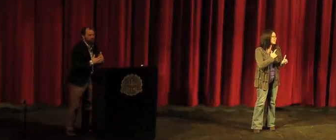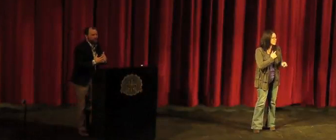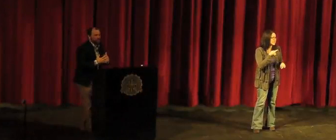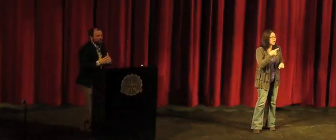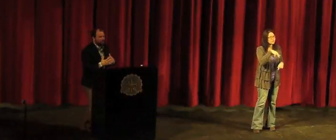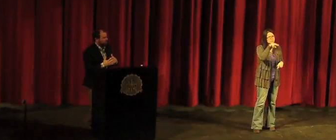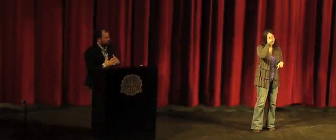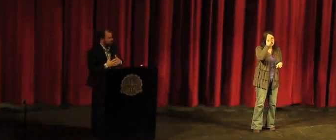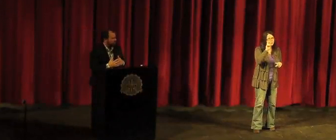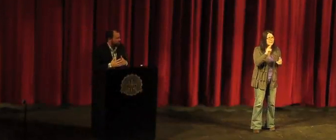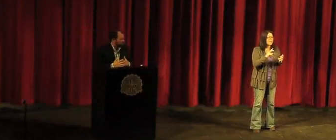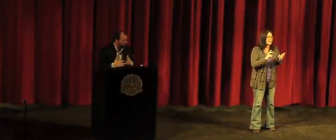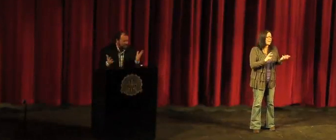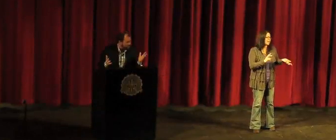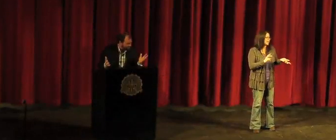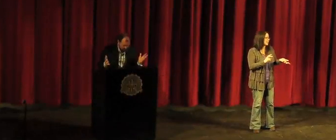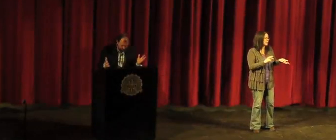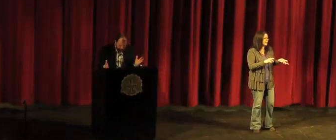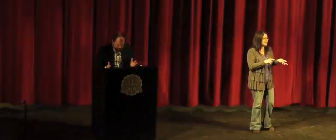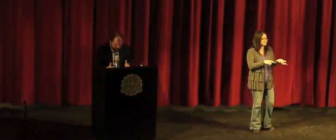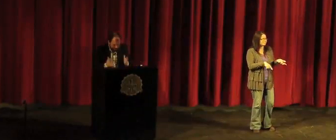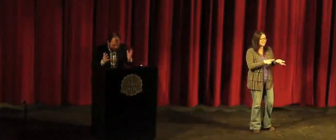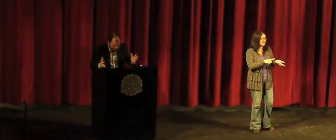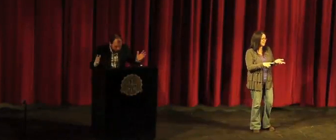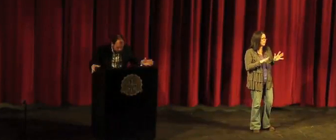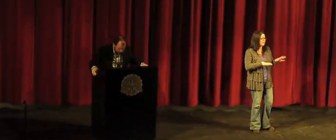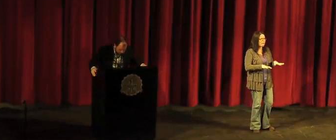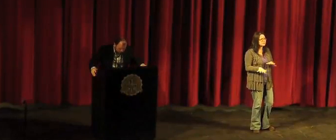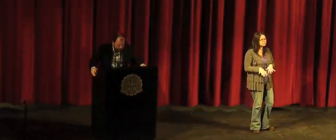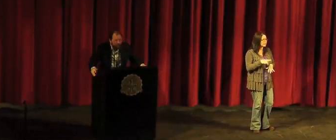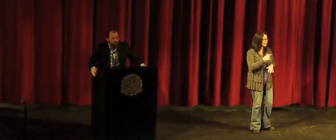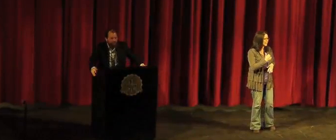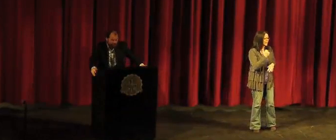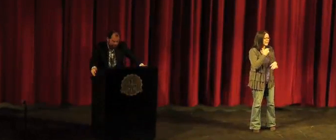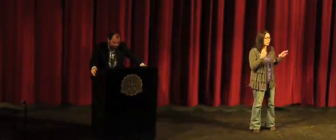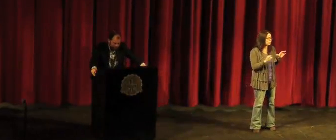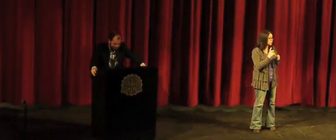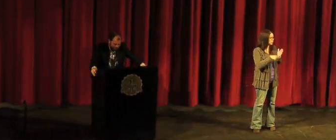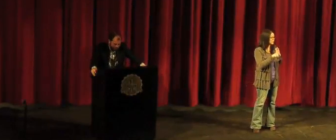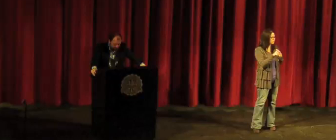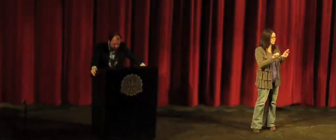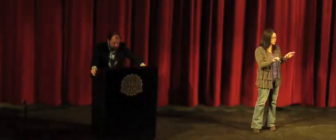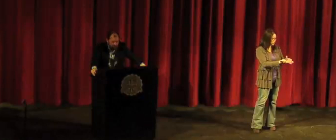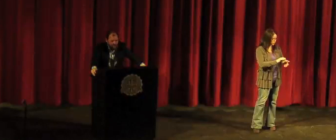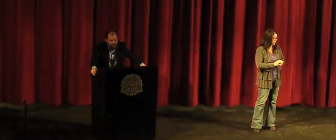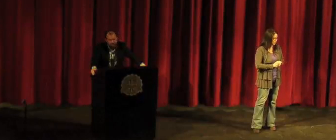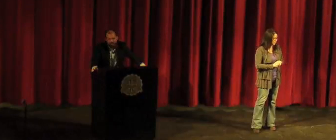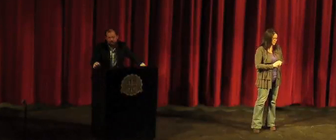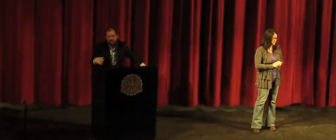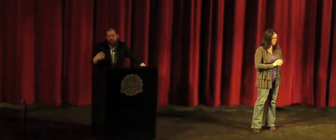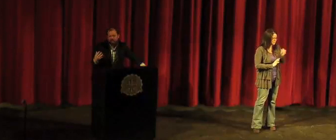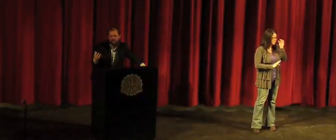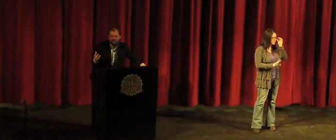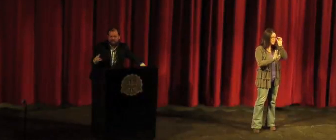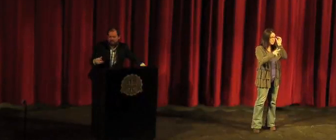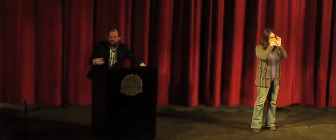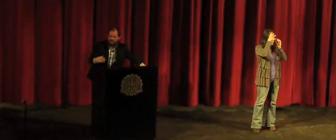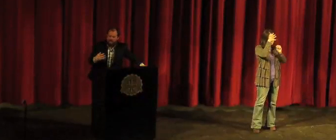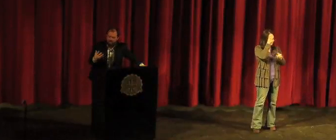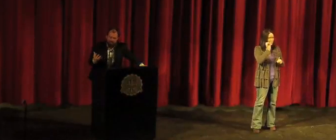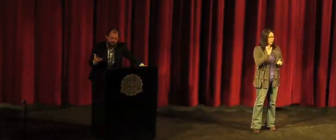stupid or recalcitrant and won't do what he's supposed to do. And so his father is